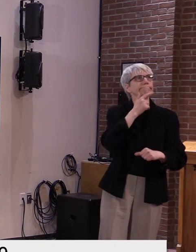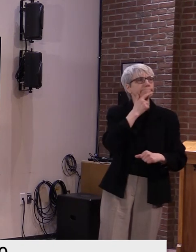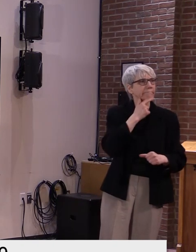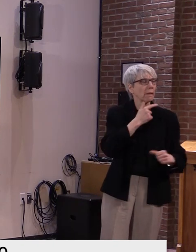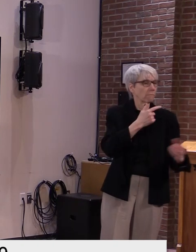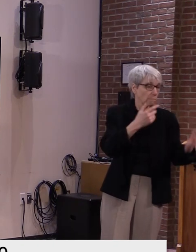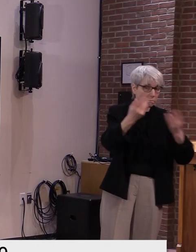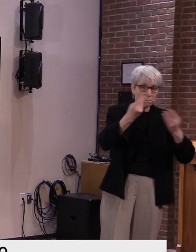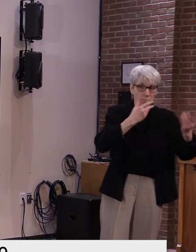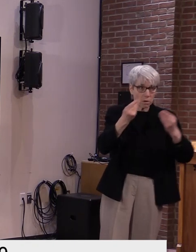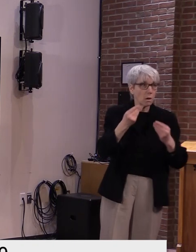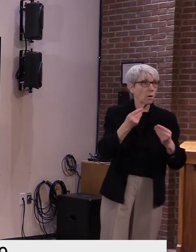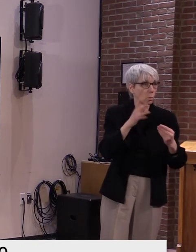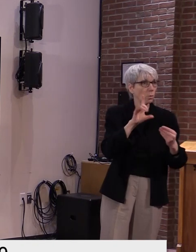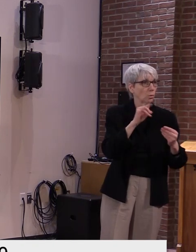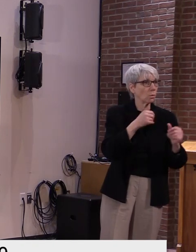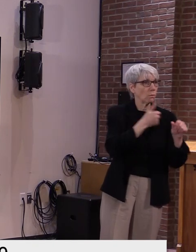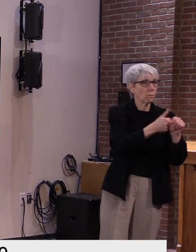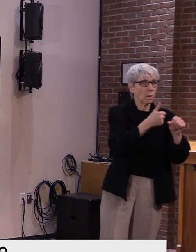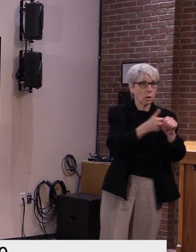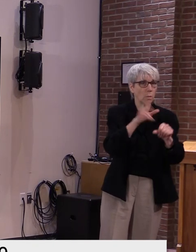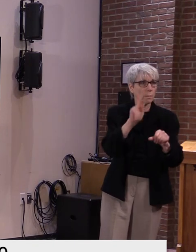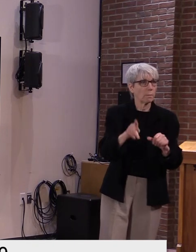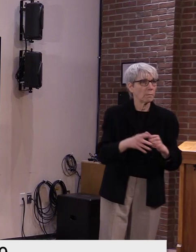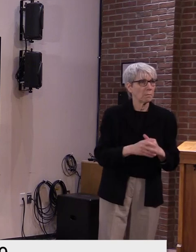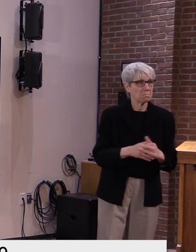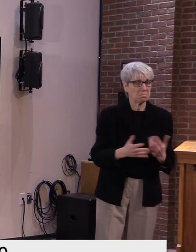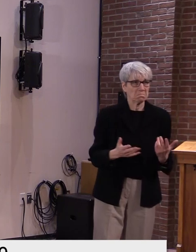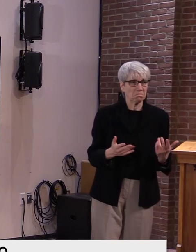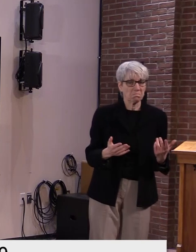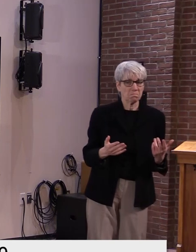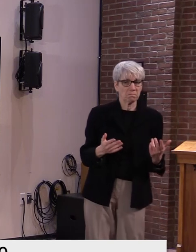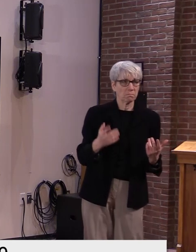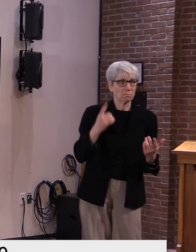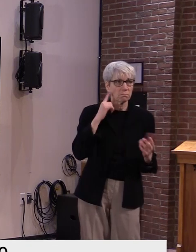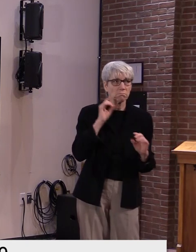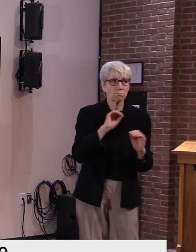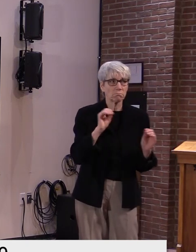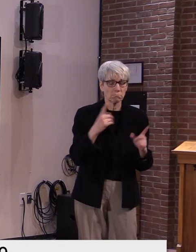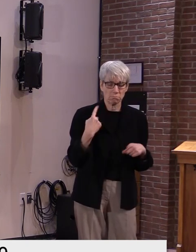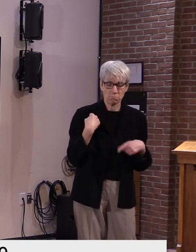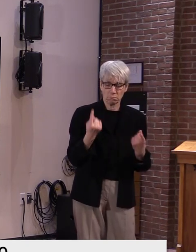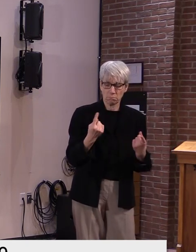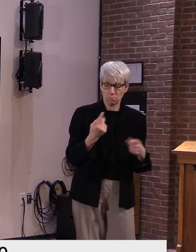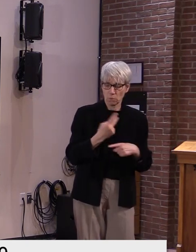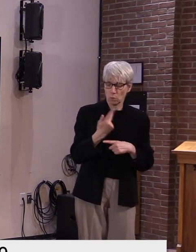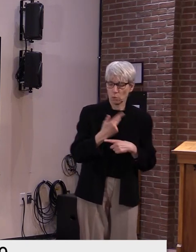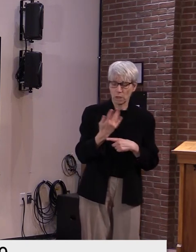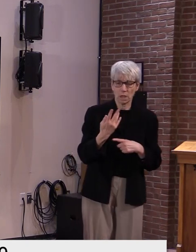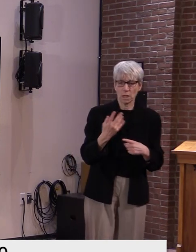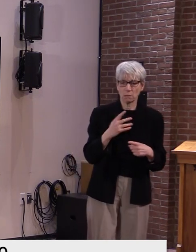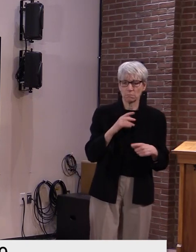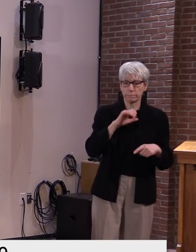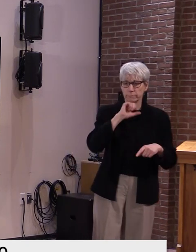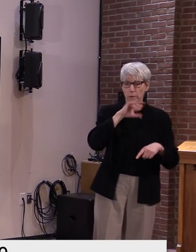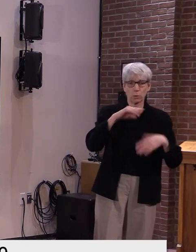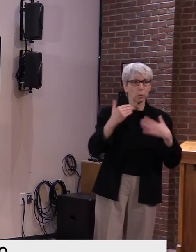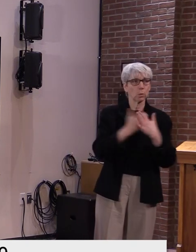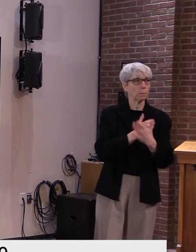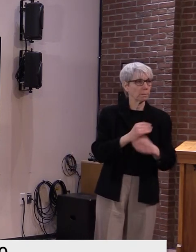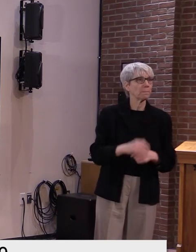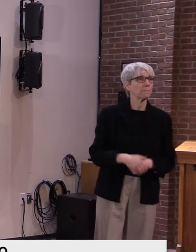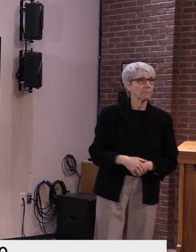been exposed. But I'm not aware of anything in this recent few days that's happened that's